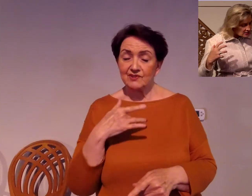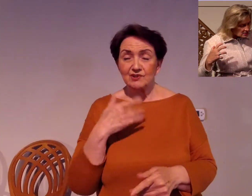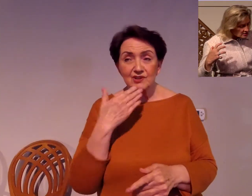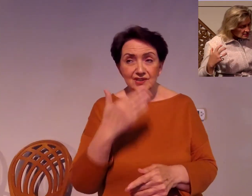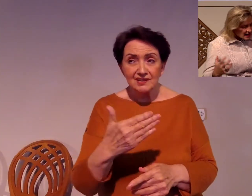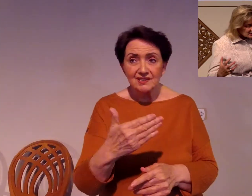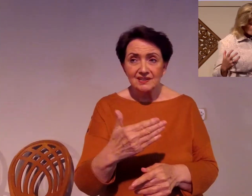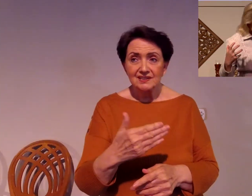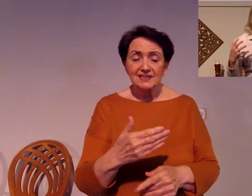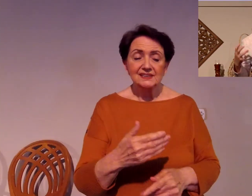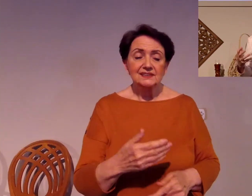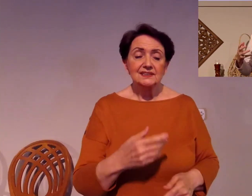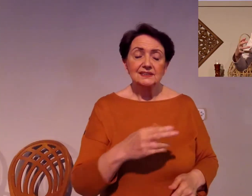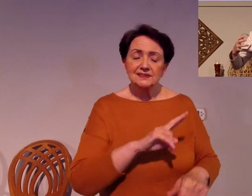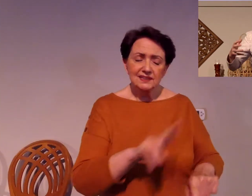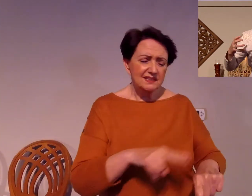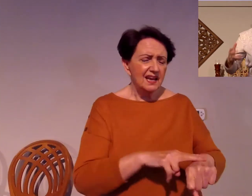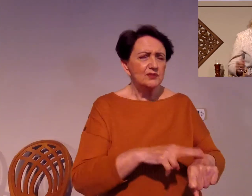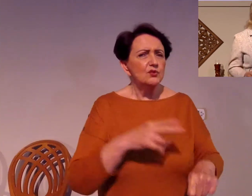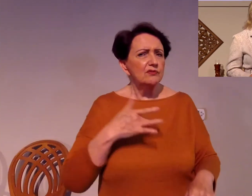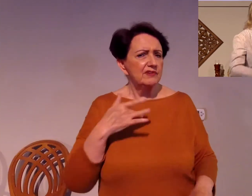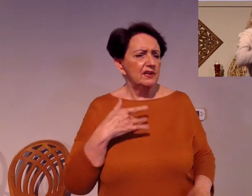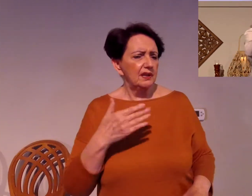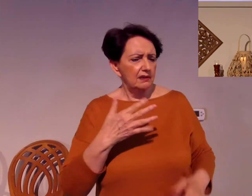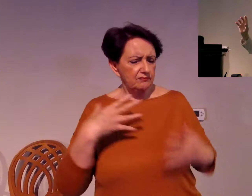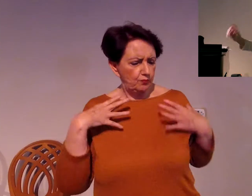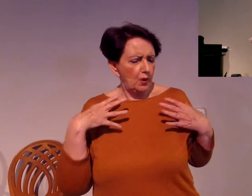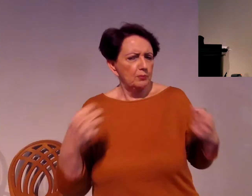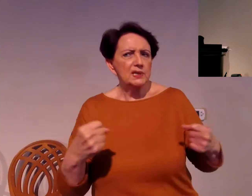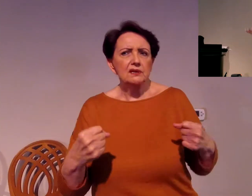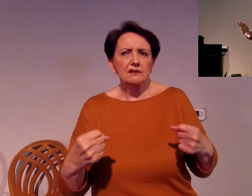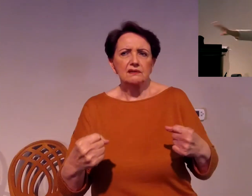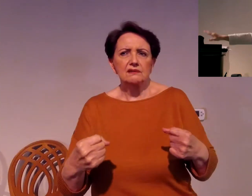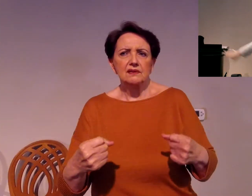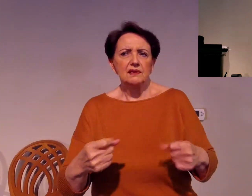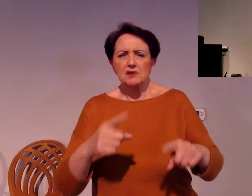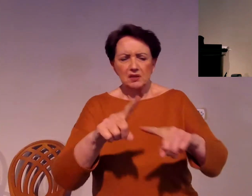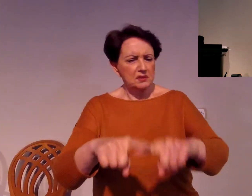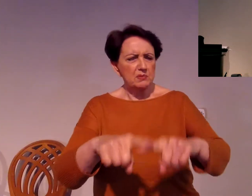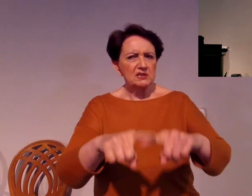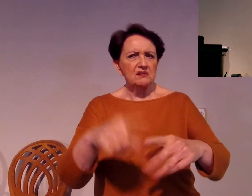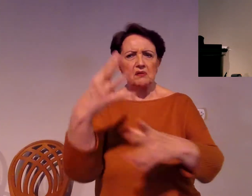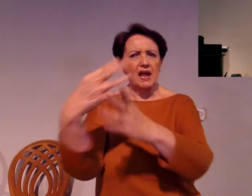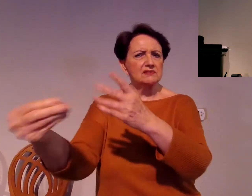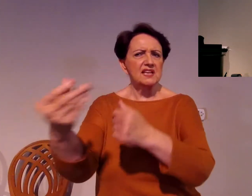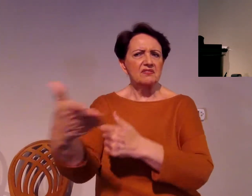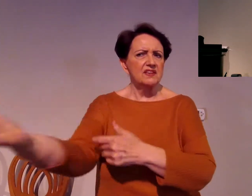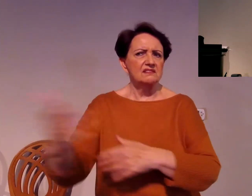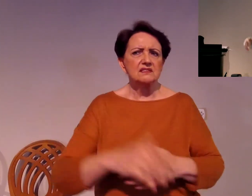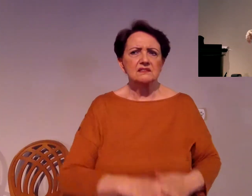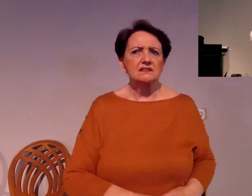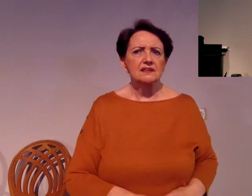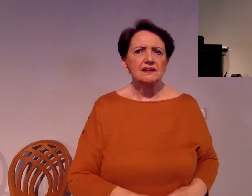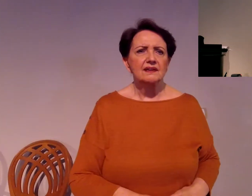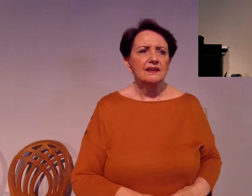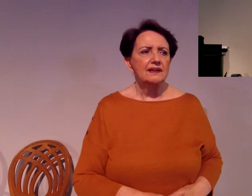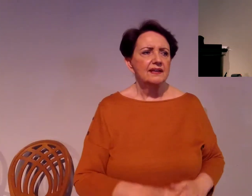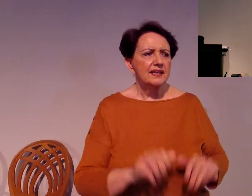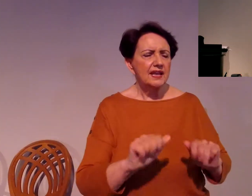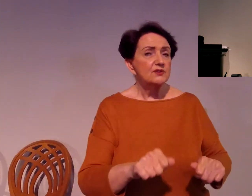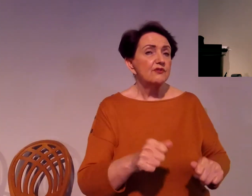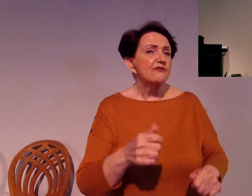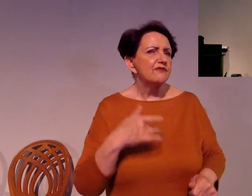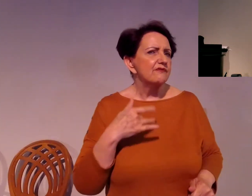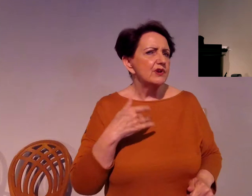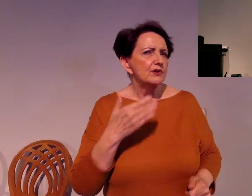about it. It's this natural sense of well-being that's not dependent on outside factors. Can one feel